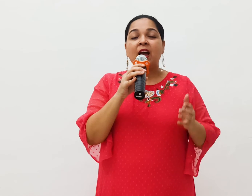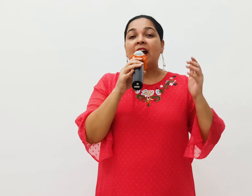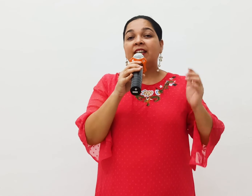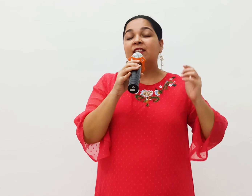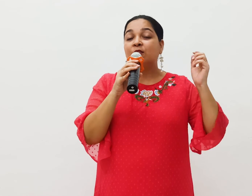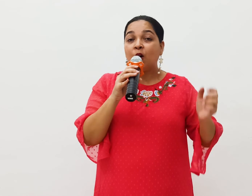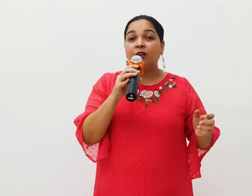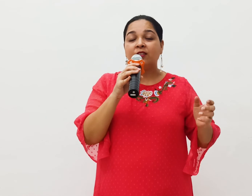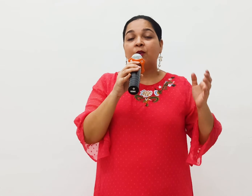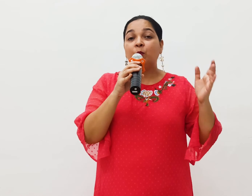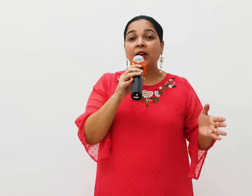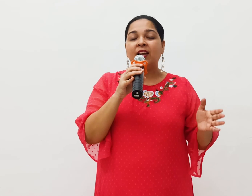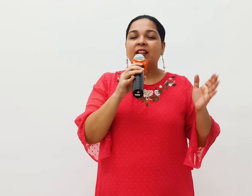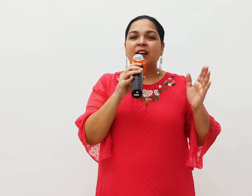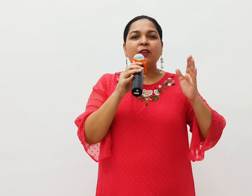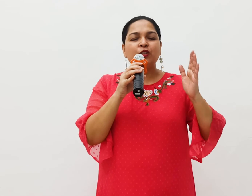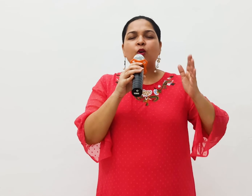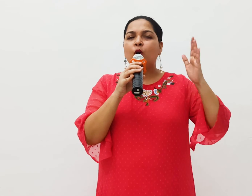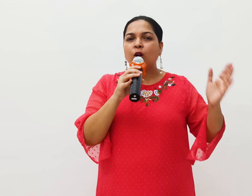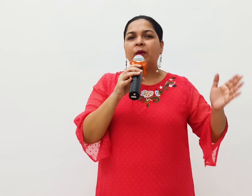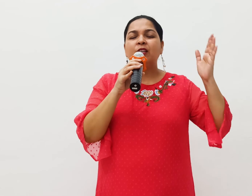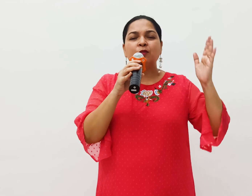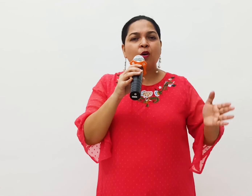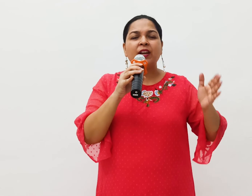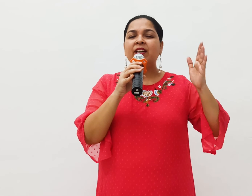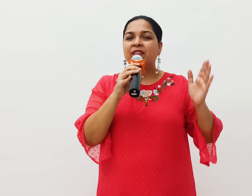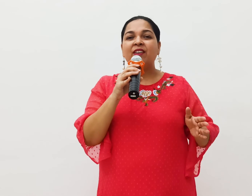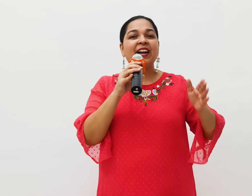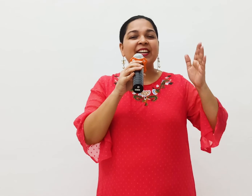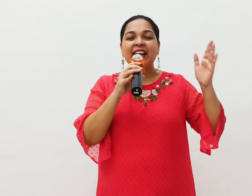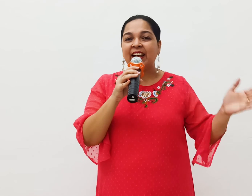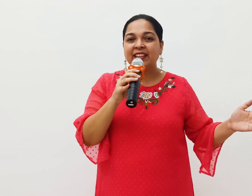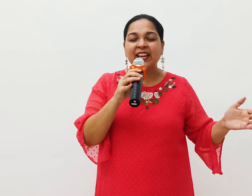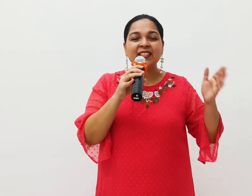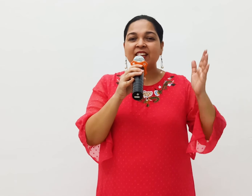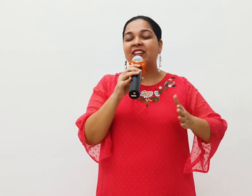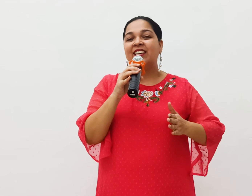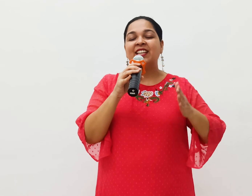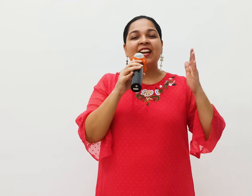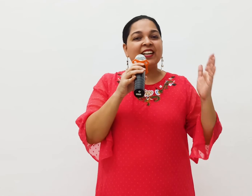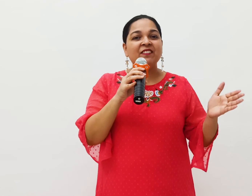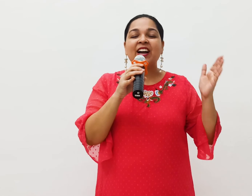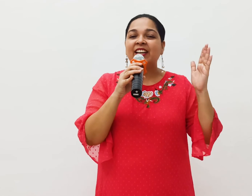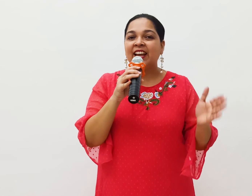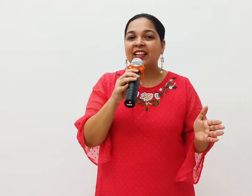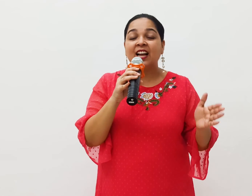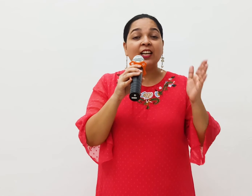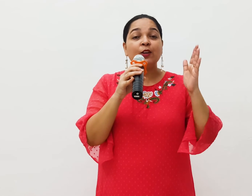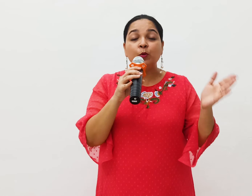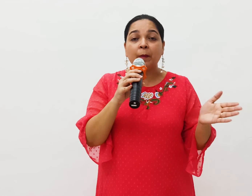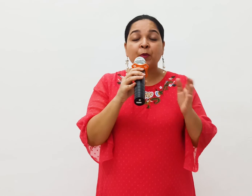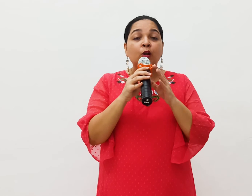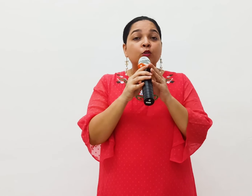you. And it is God's will that we should always walk in divine health. He has given us divine